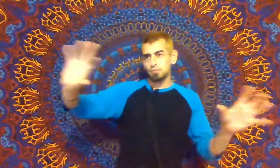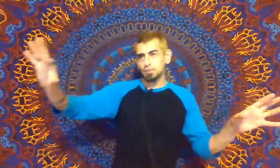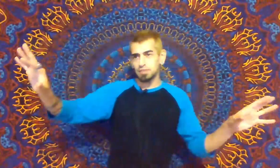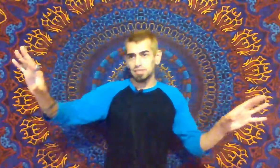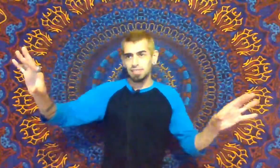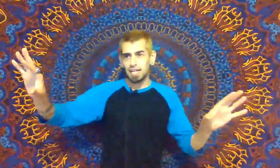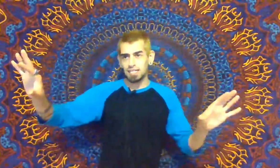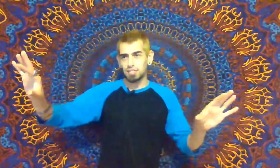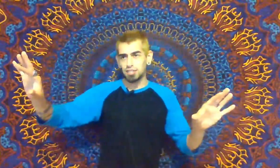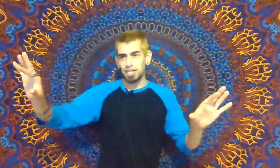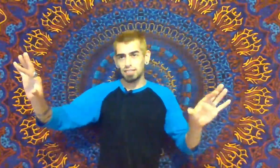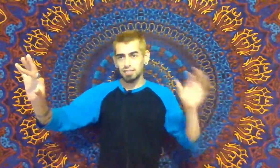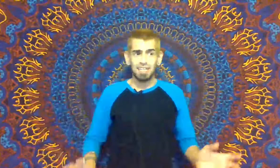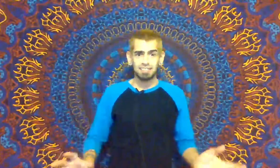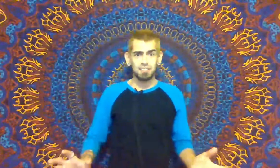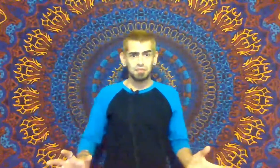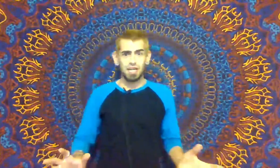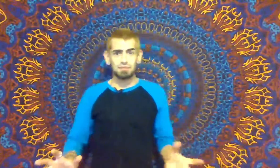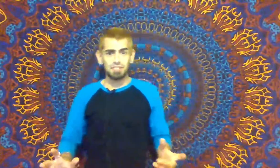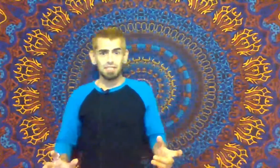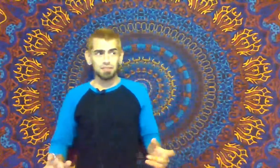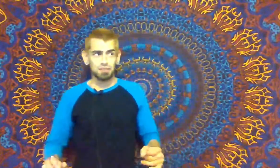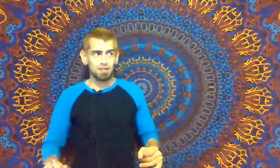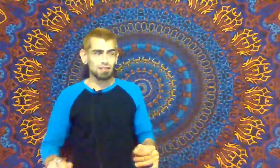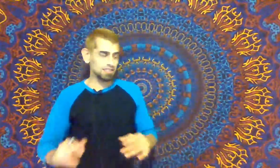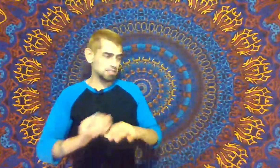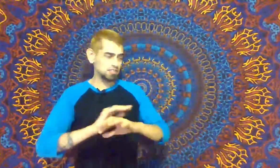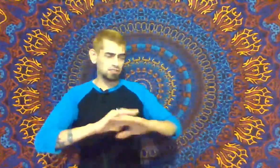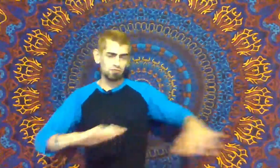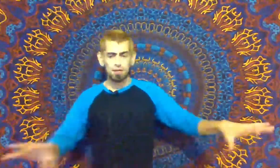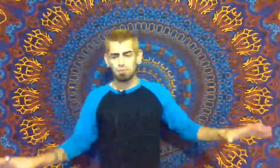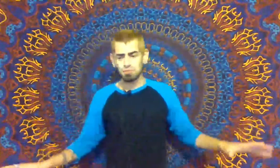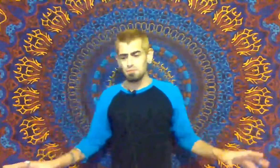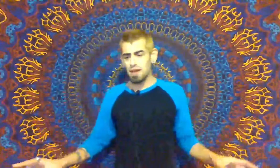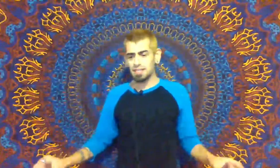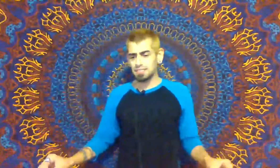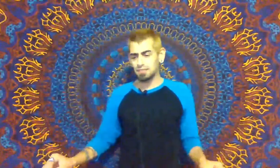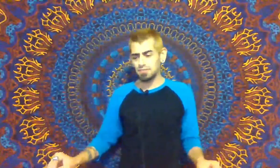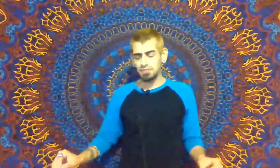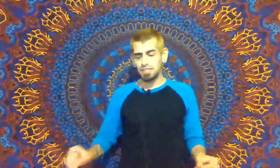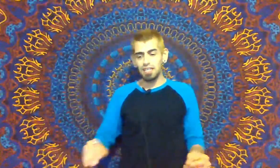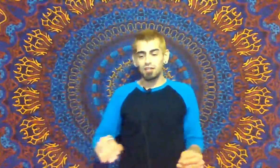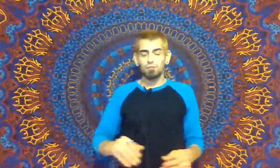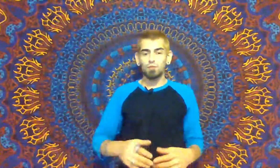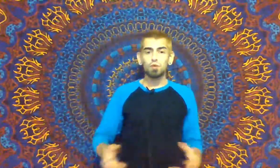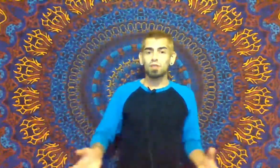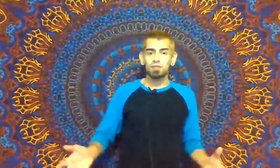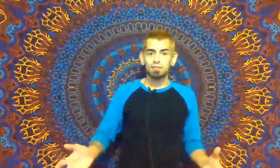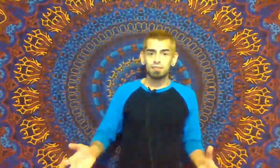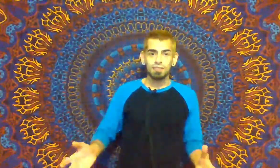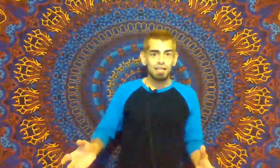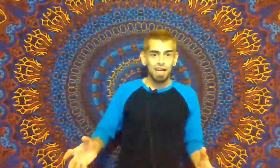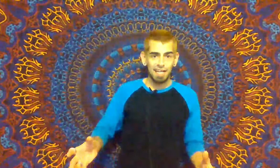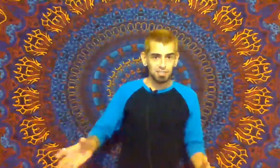built inside of the shell. He has no time to take a look around. It is just a rubble mess of just ruined